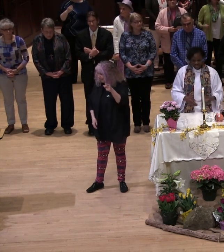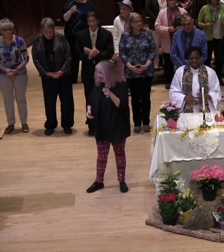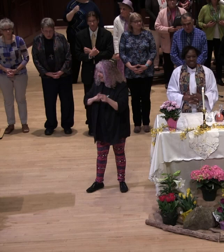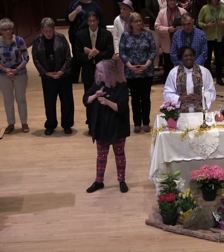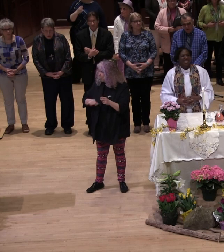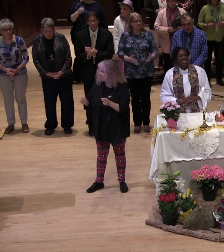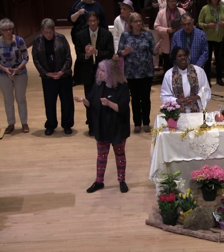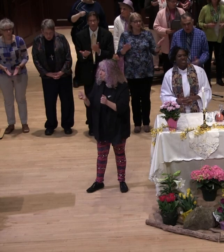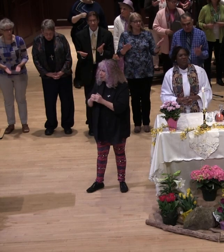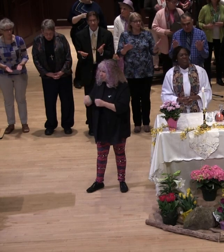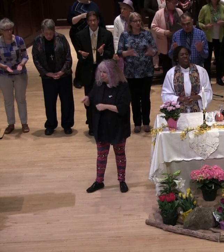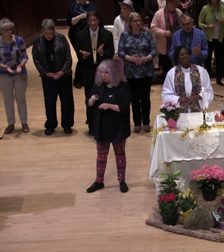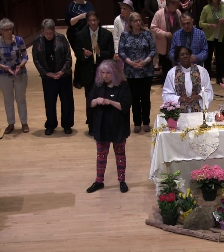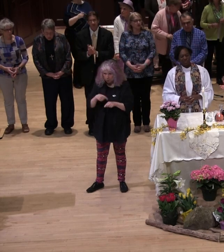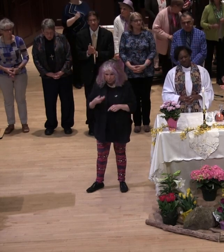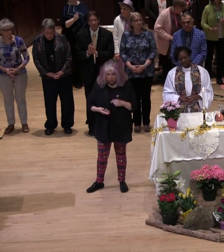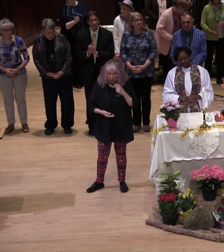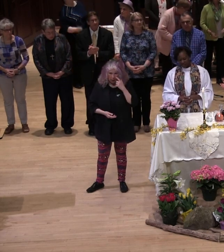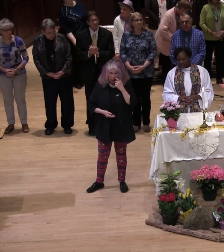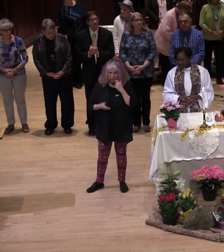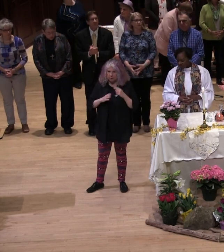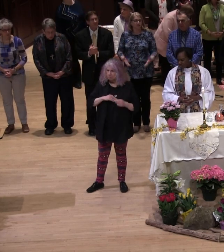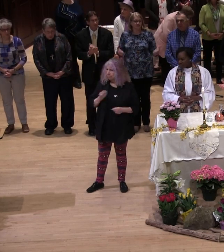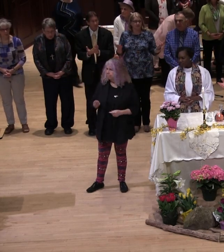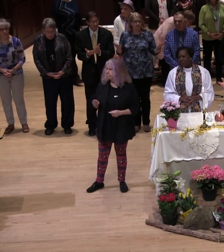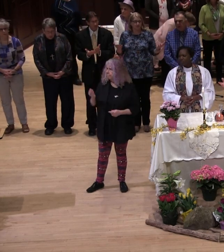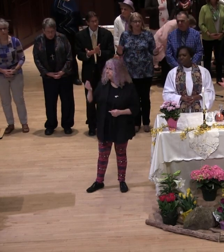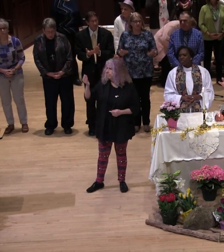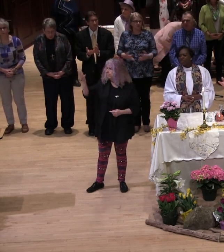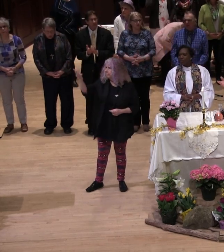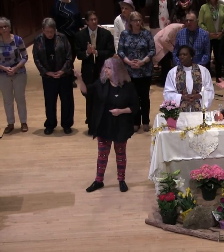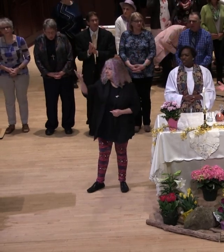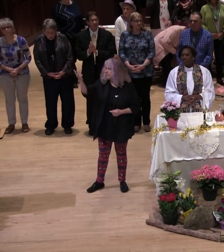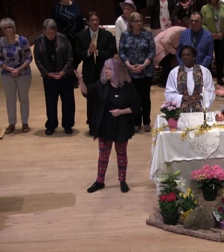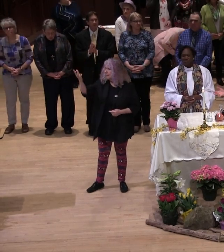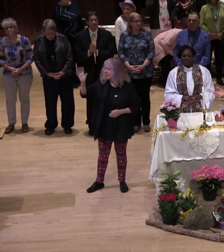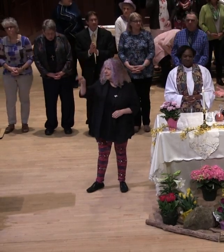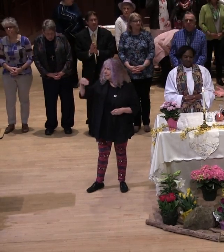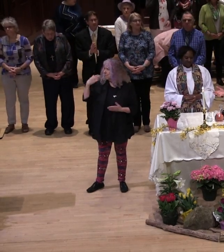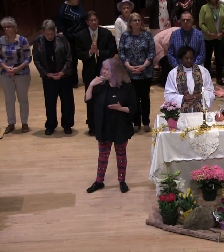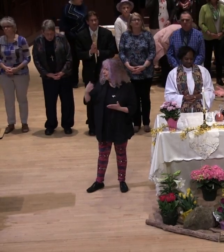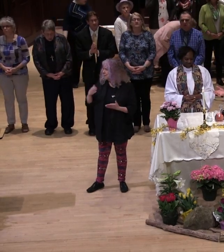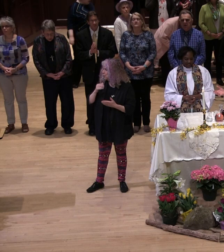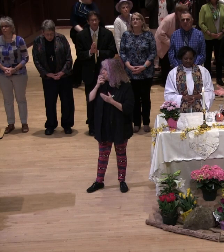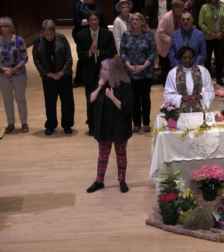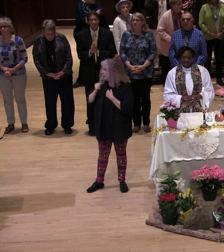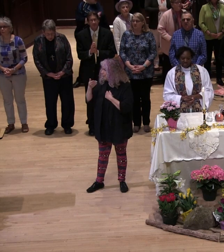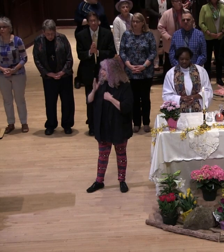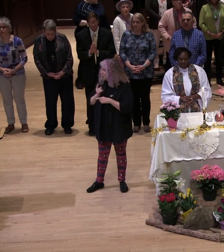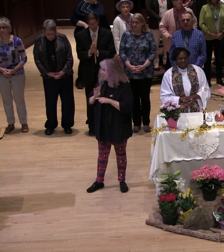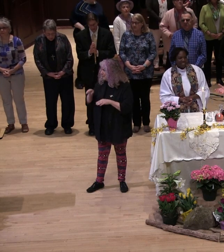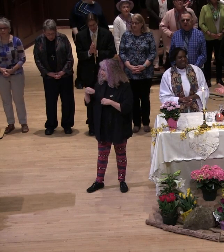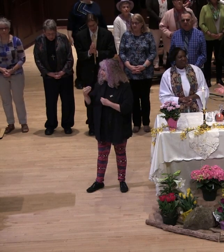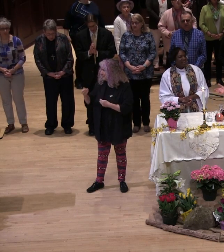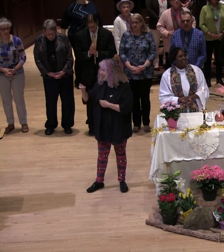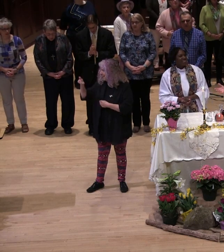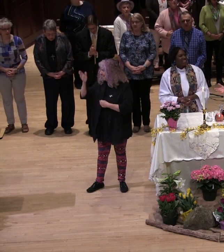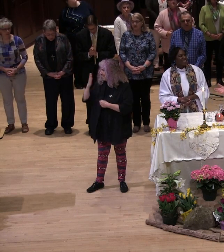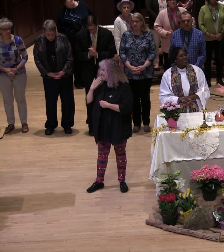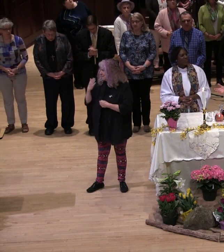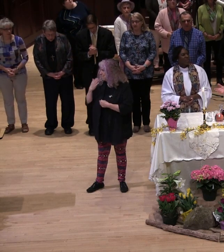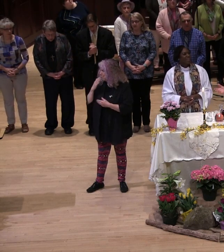Lord be with you. Lift up your hearts. Let's give thanks to our loving God.